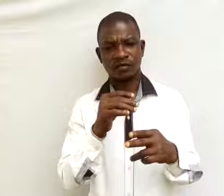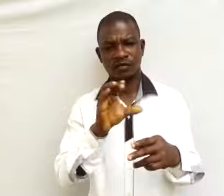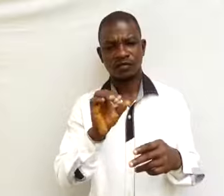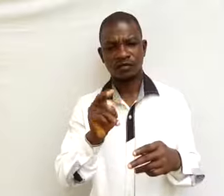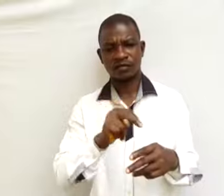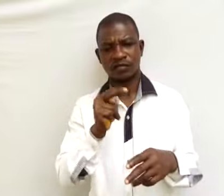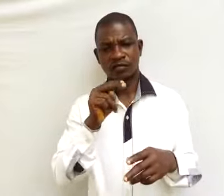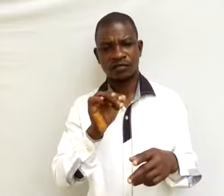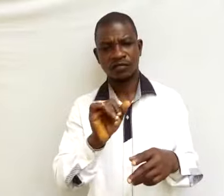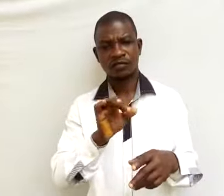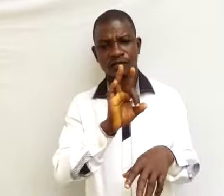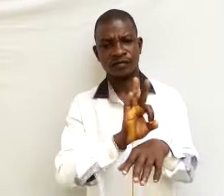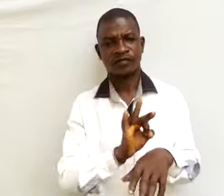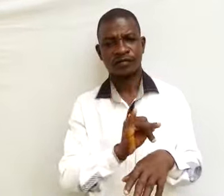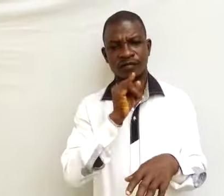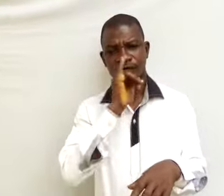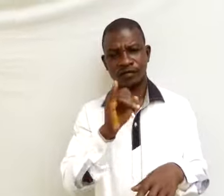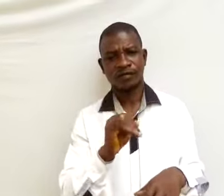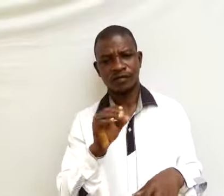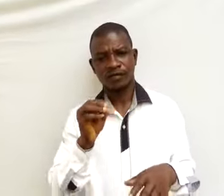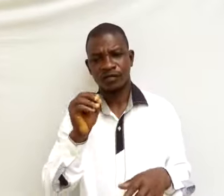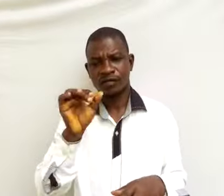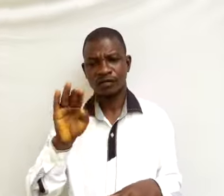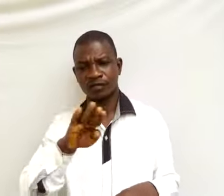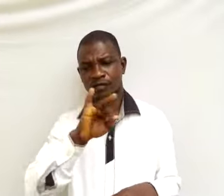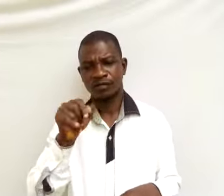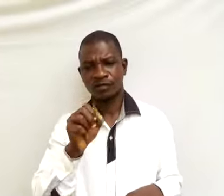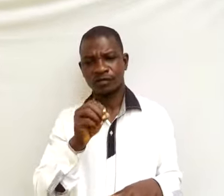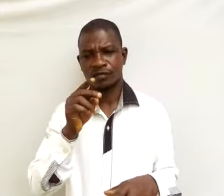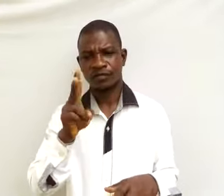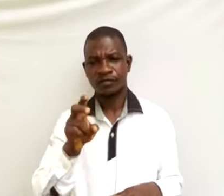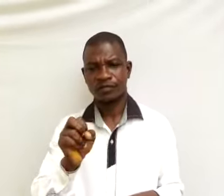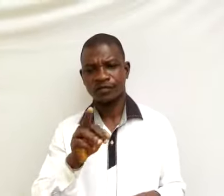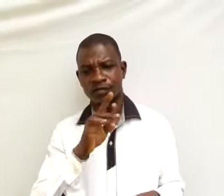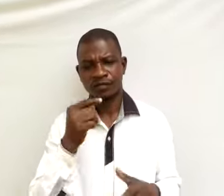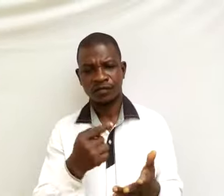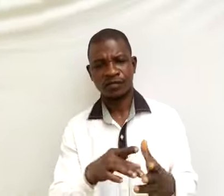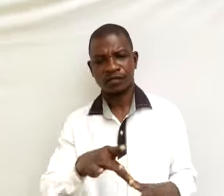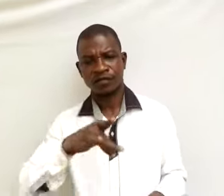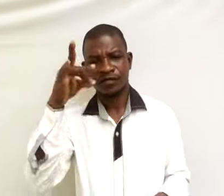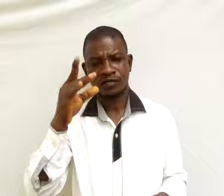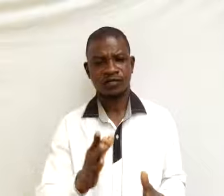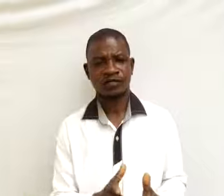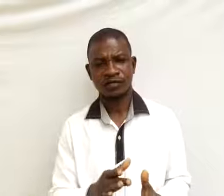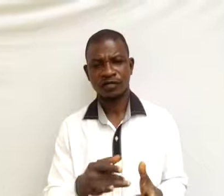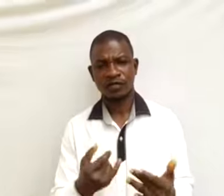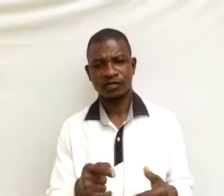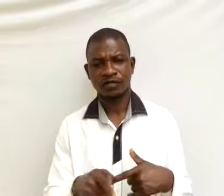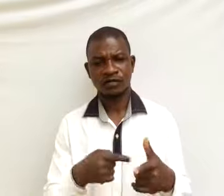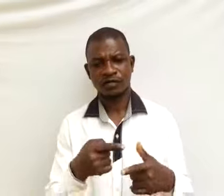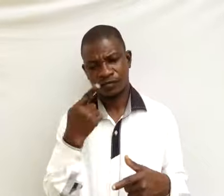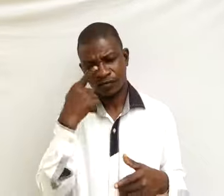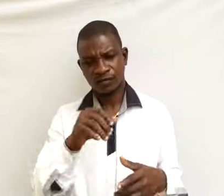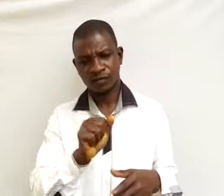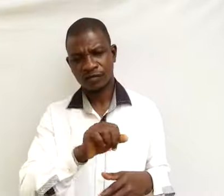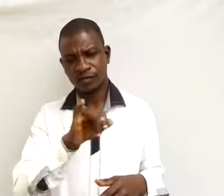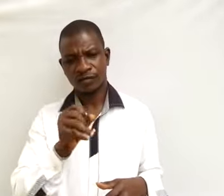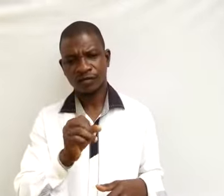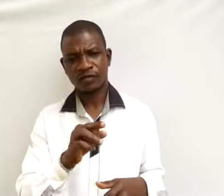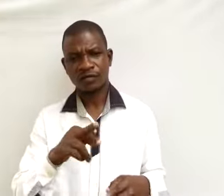the function is object of the verb discovered. Now let's go for adjectival or relative